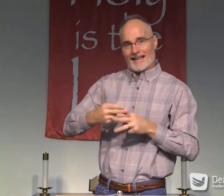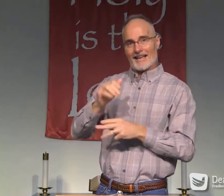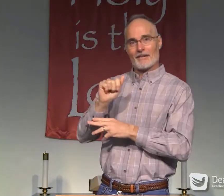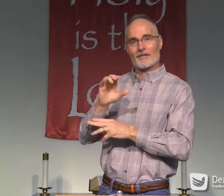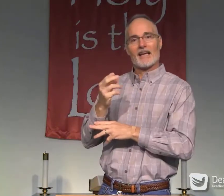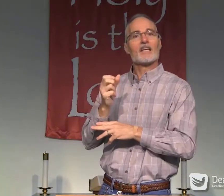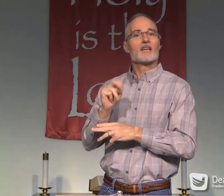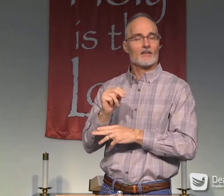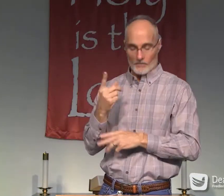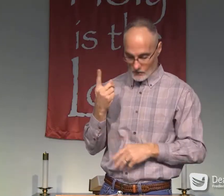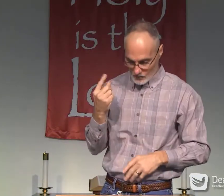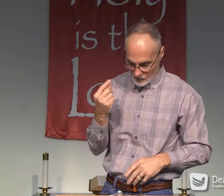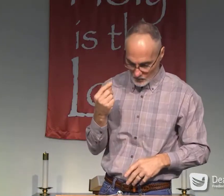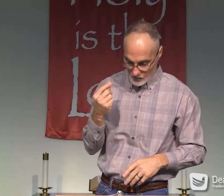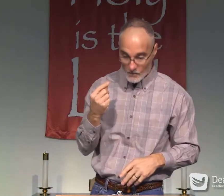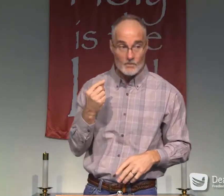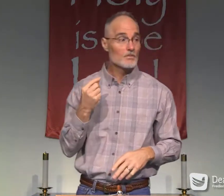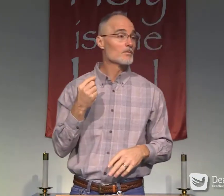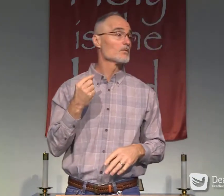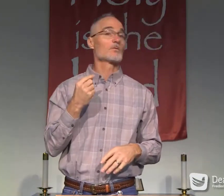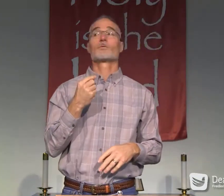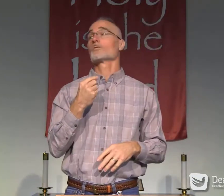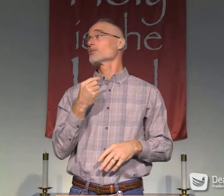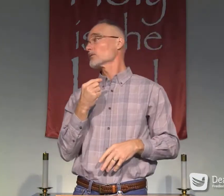alone. But there was a man named Achan,